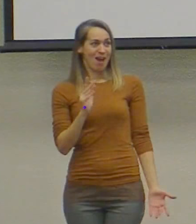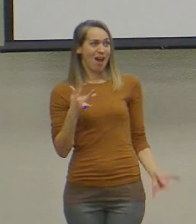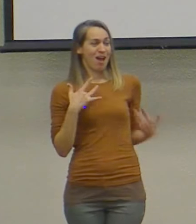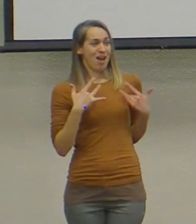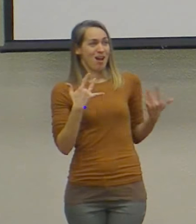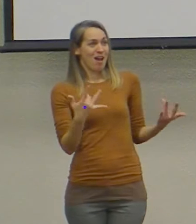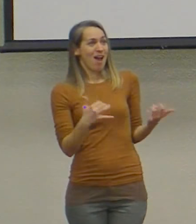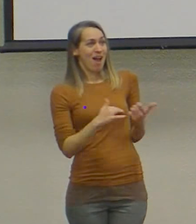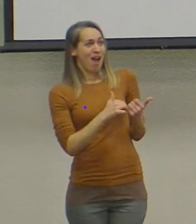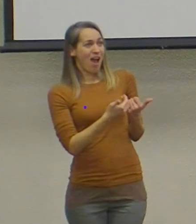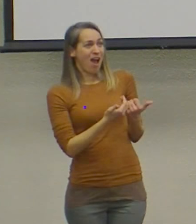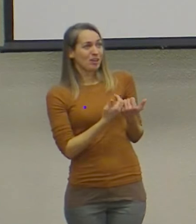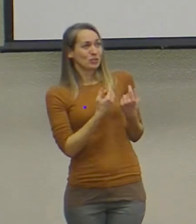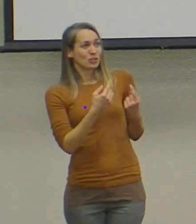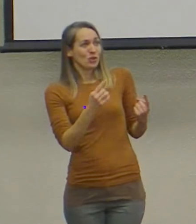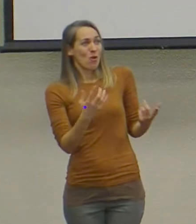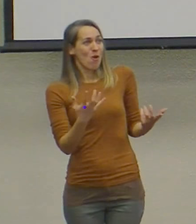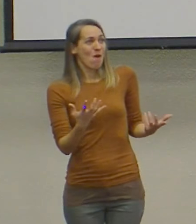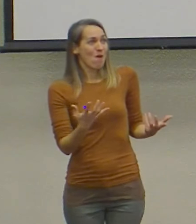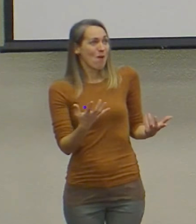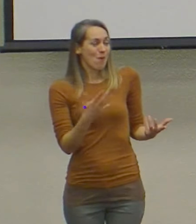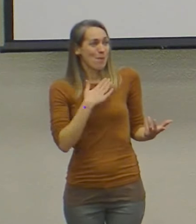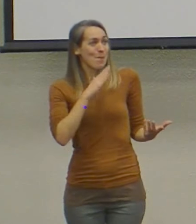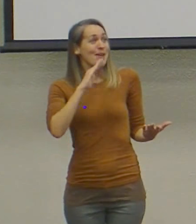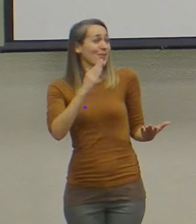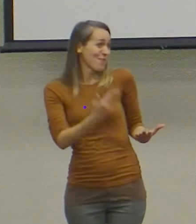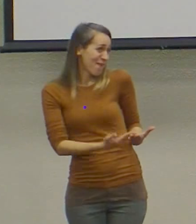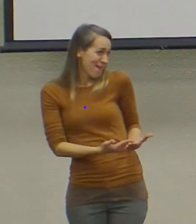Okay. My daughter,